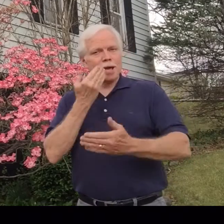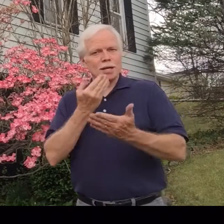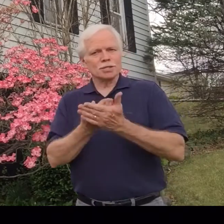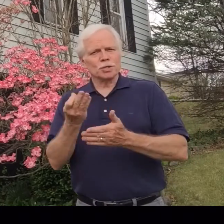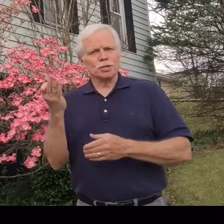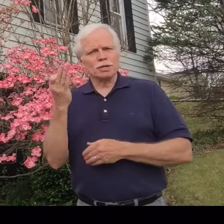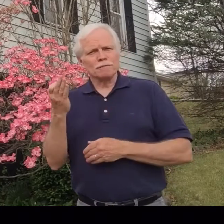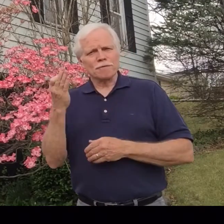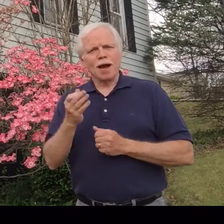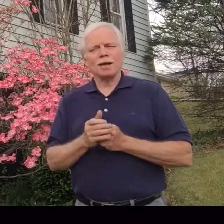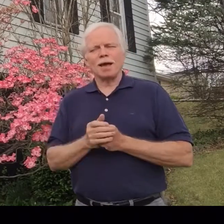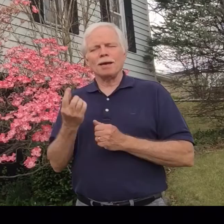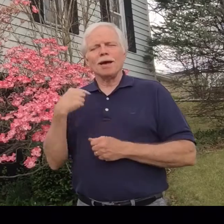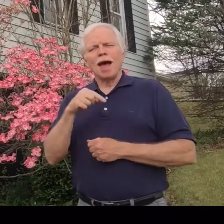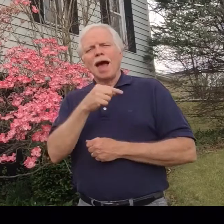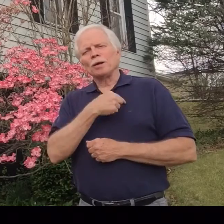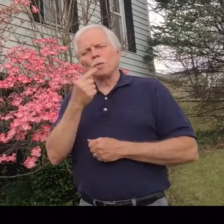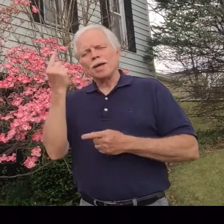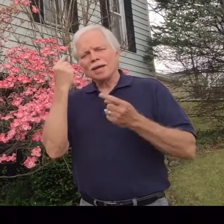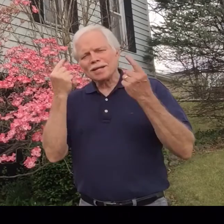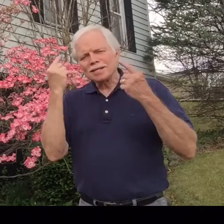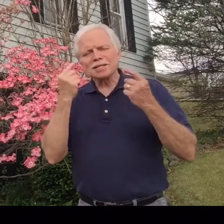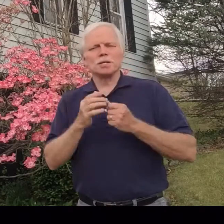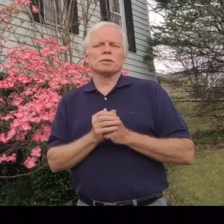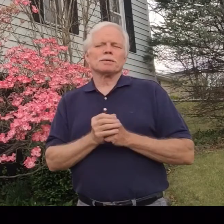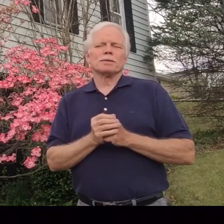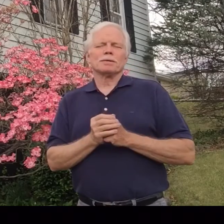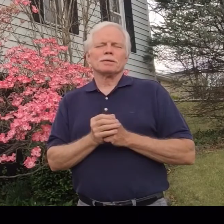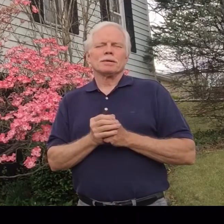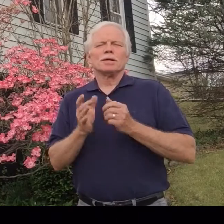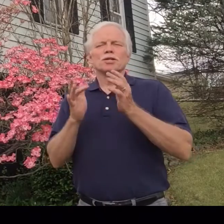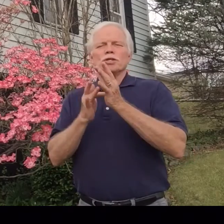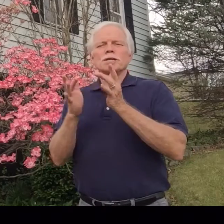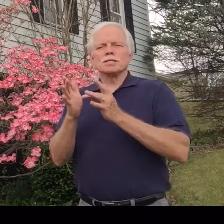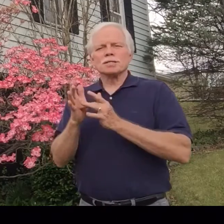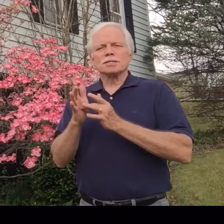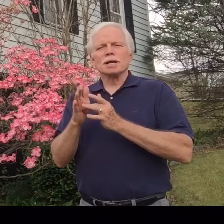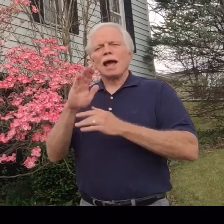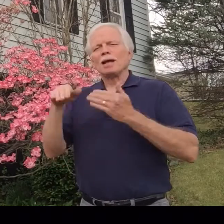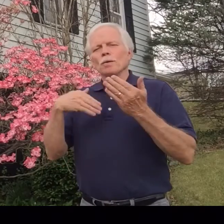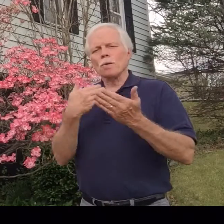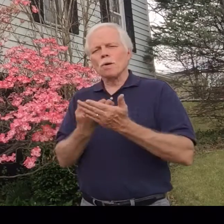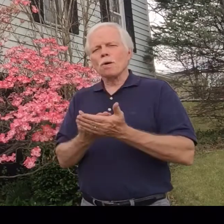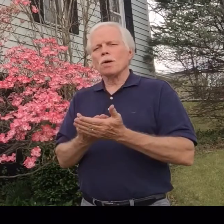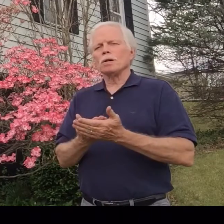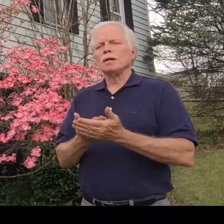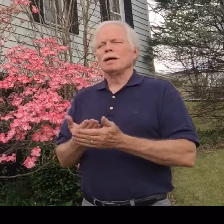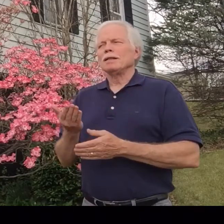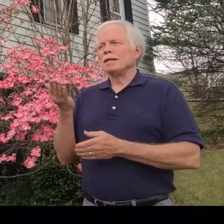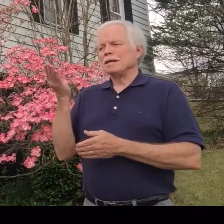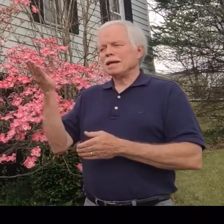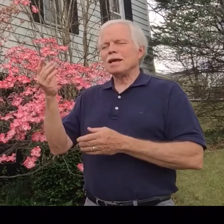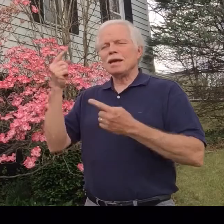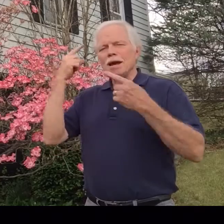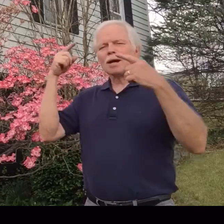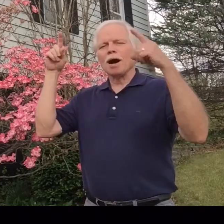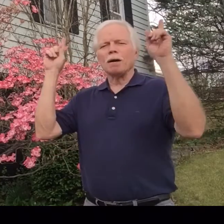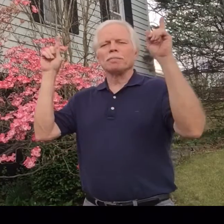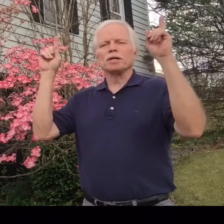is Good Friday, and we consider Jesus and all that he accomplished